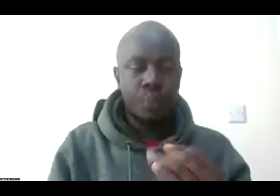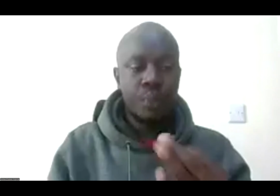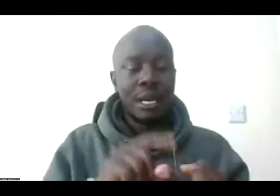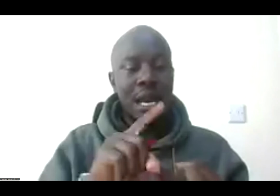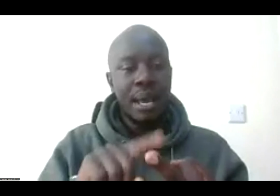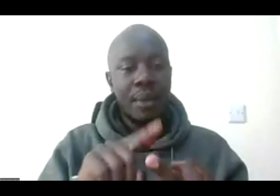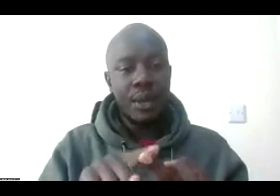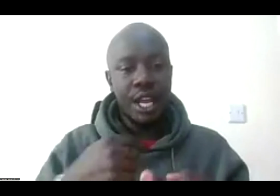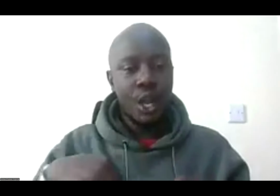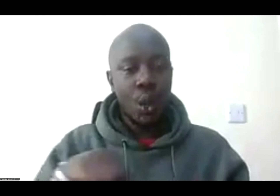studios.